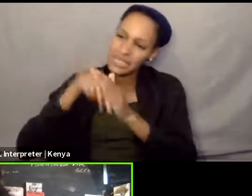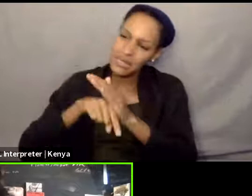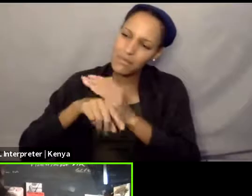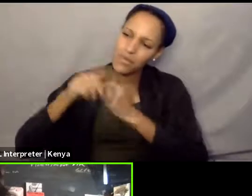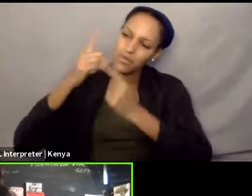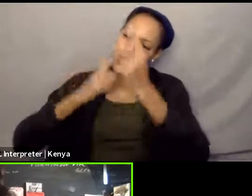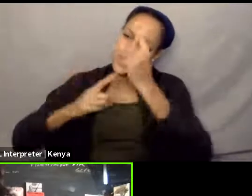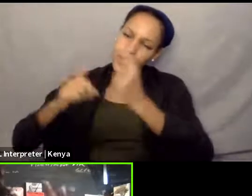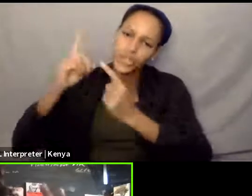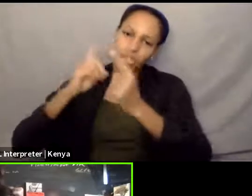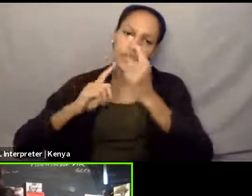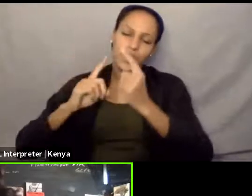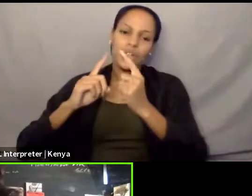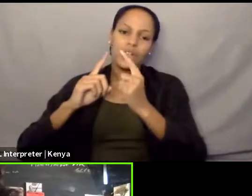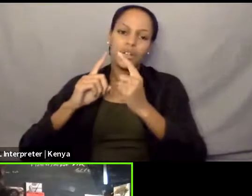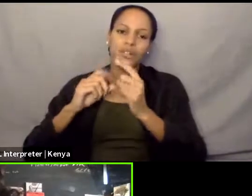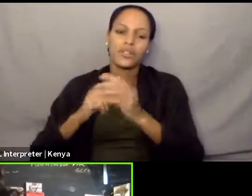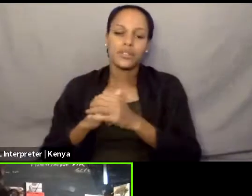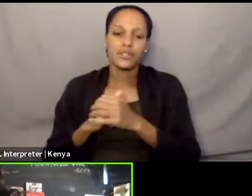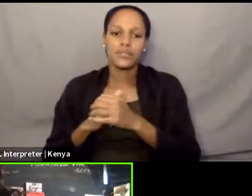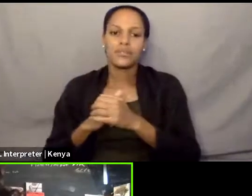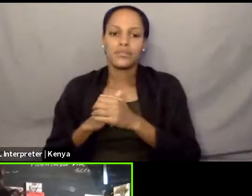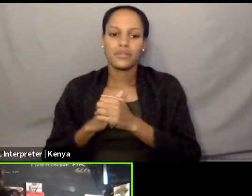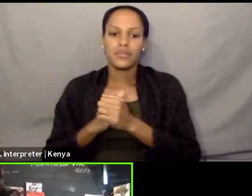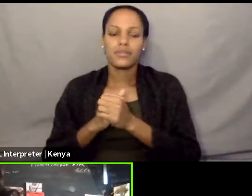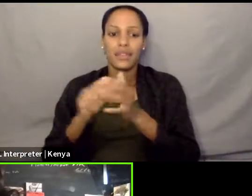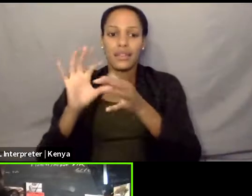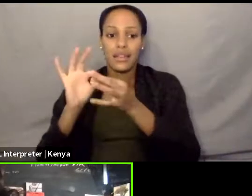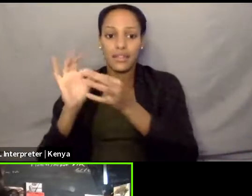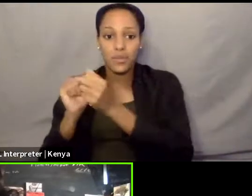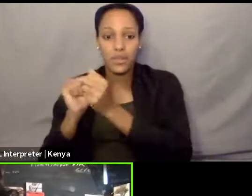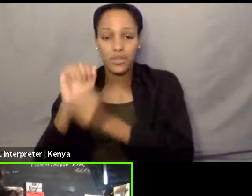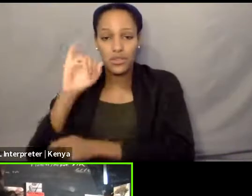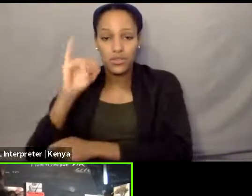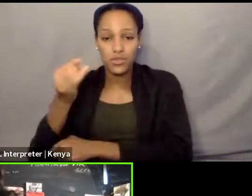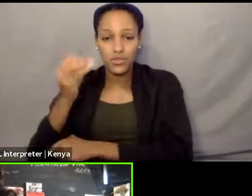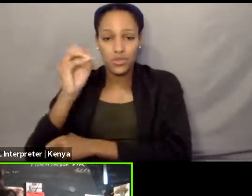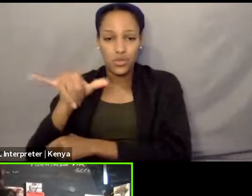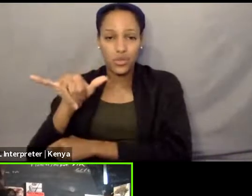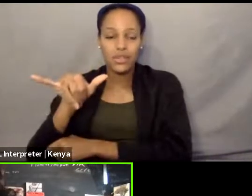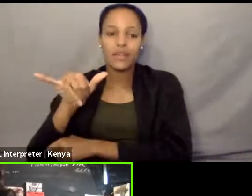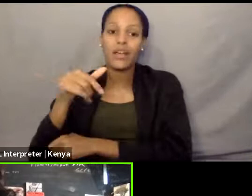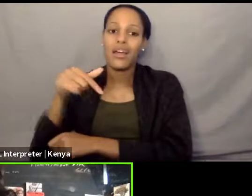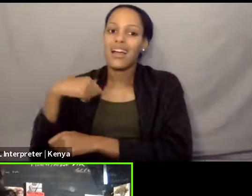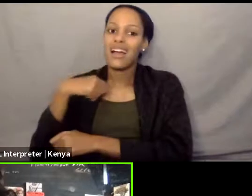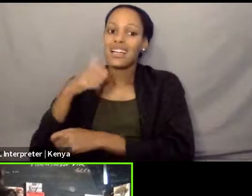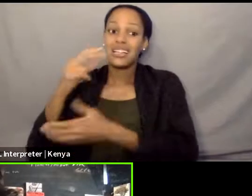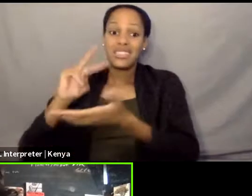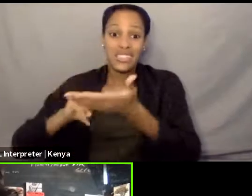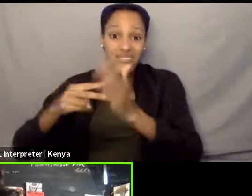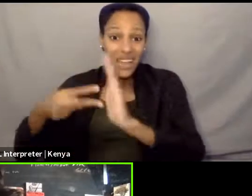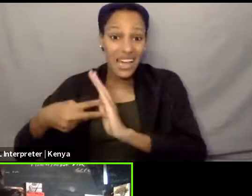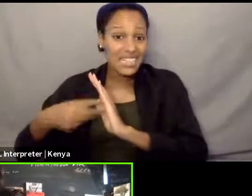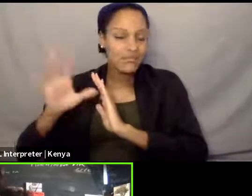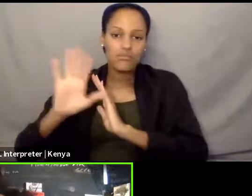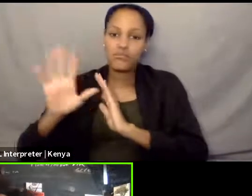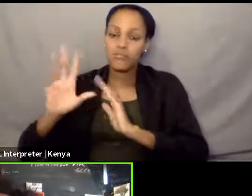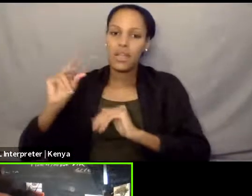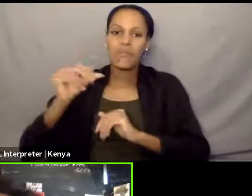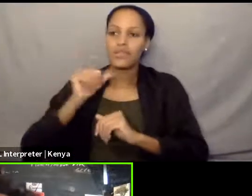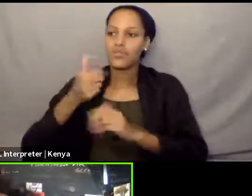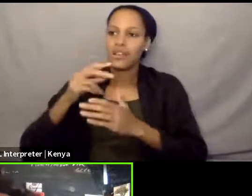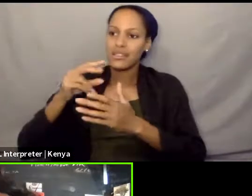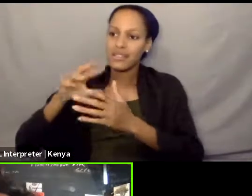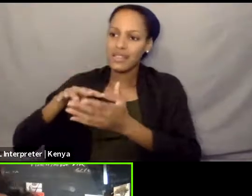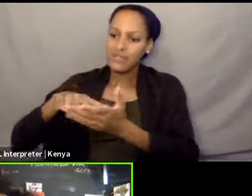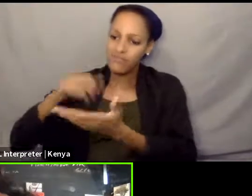about, in the midst of a deeper wondering about joy. I'm not trying to define it. I'm not trying to like pin anything down. I think